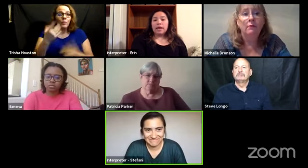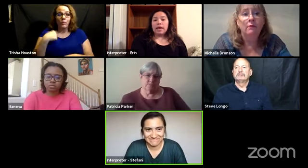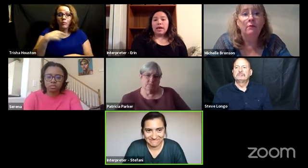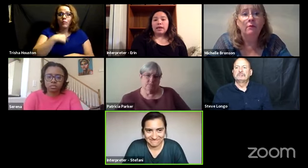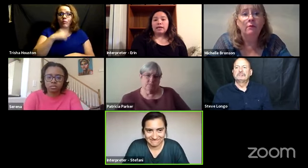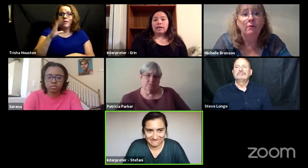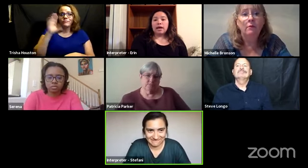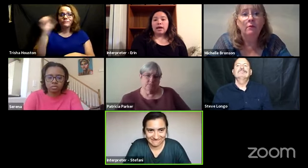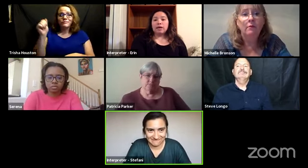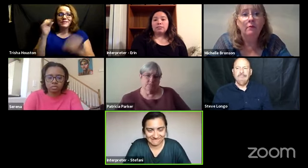And